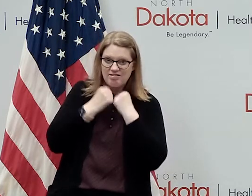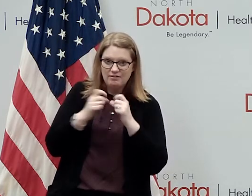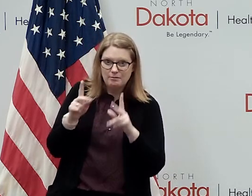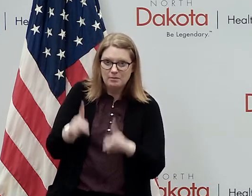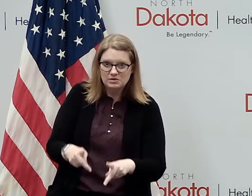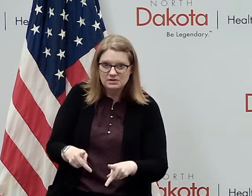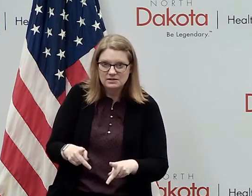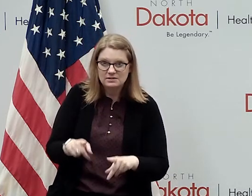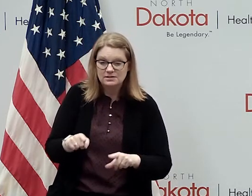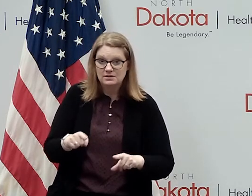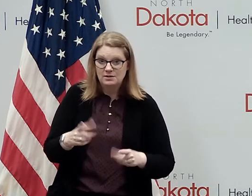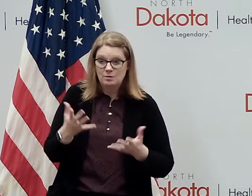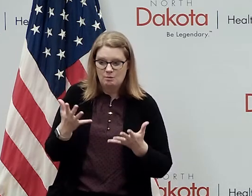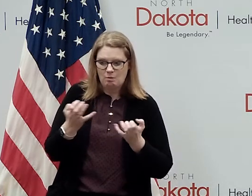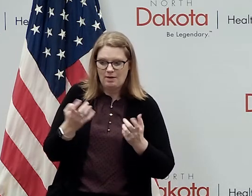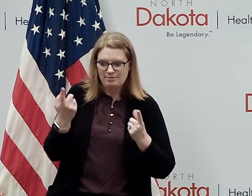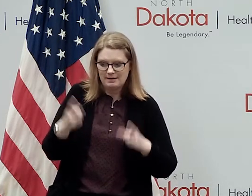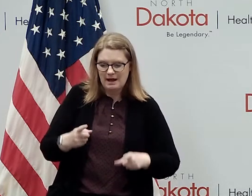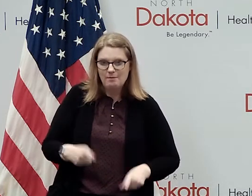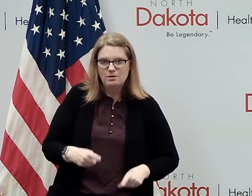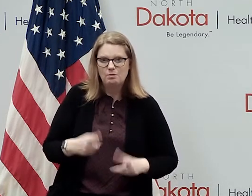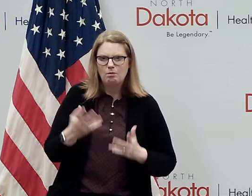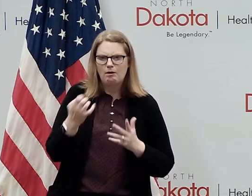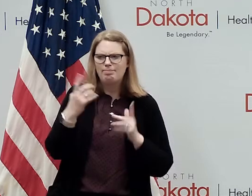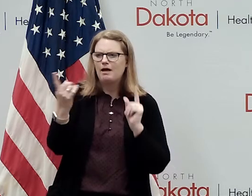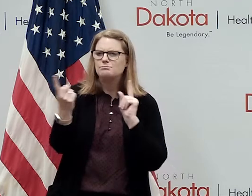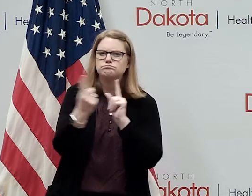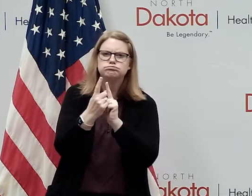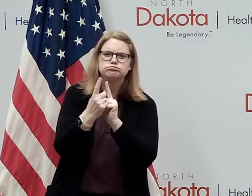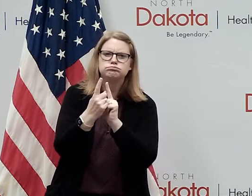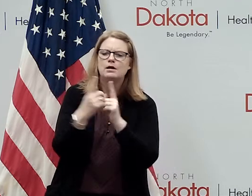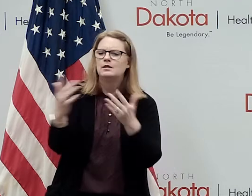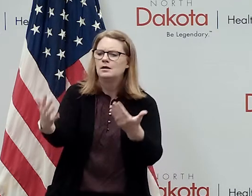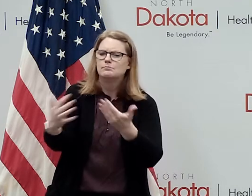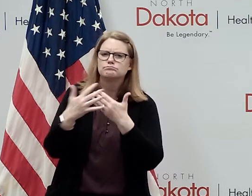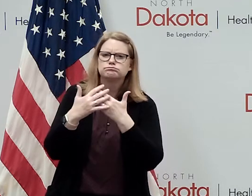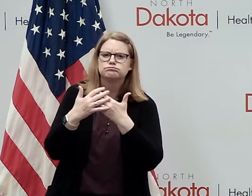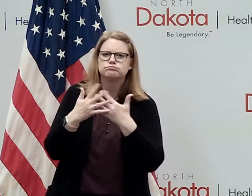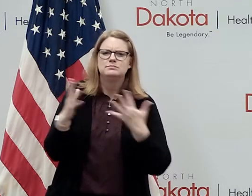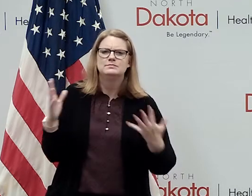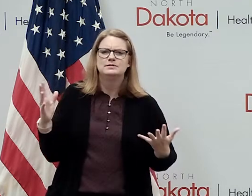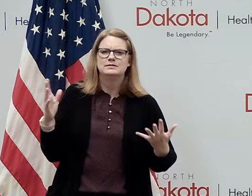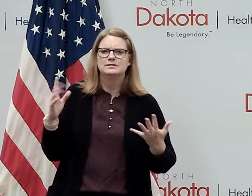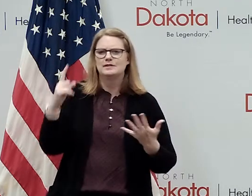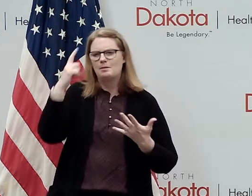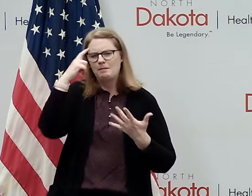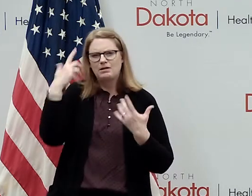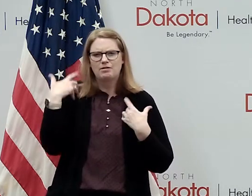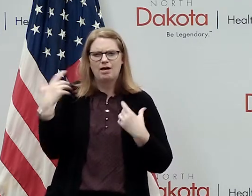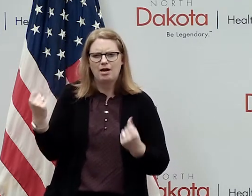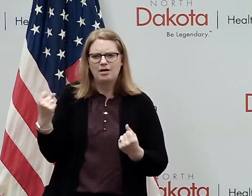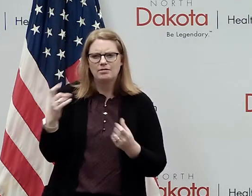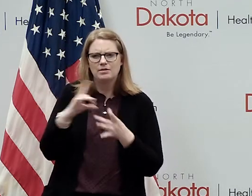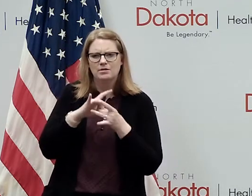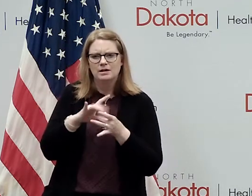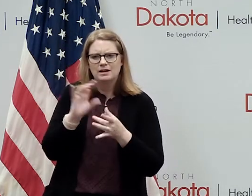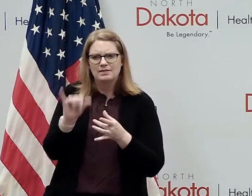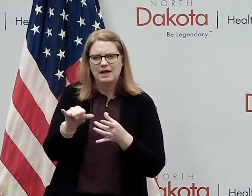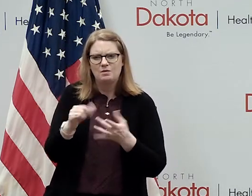want that to happen. We want the reuniting to happen. We want the contact to happen. We want the mental health that can come with that